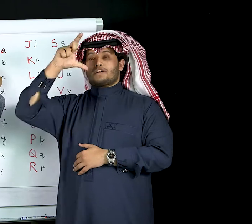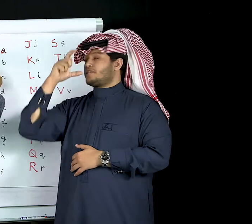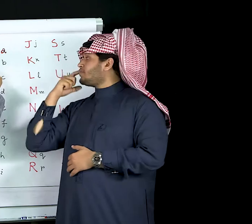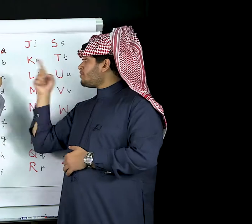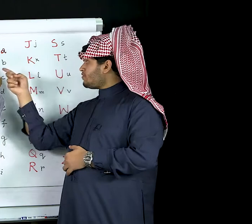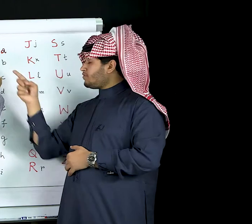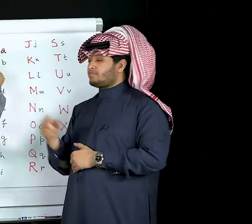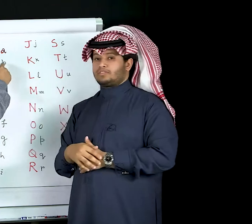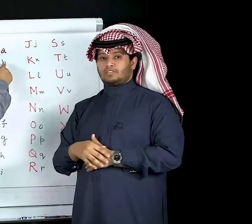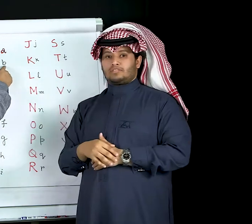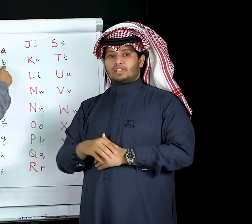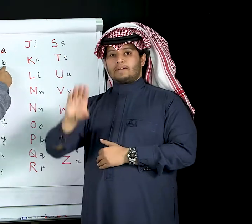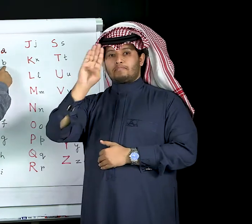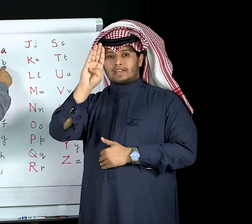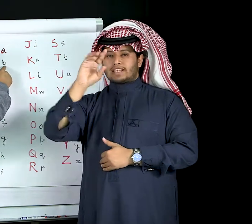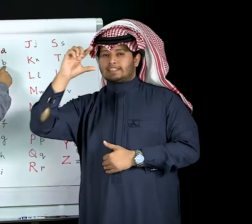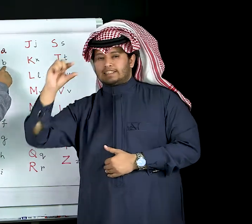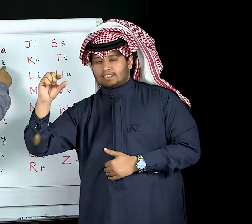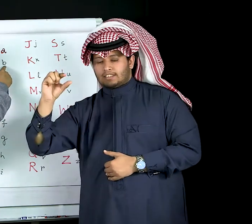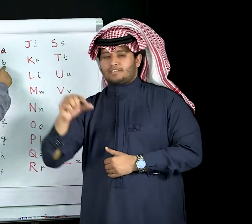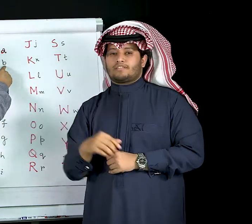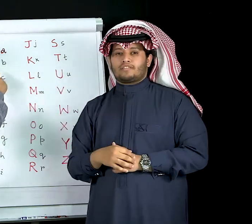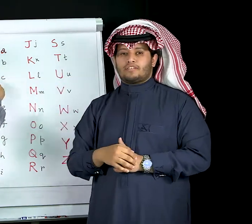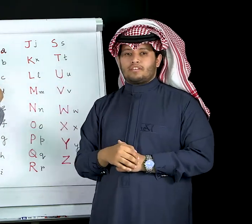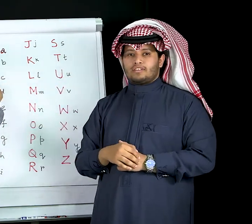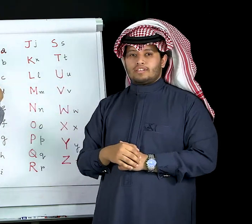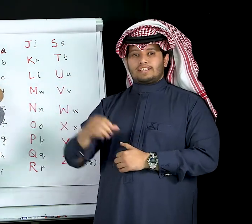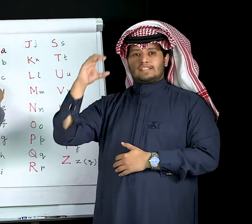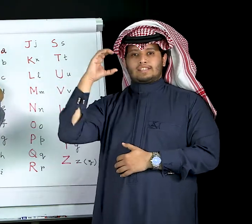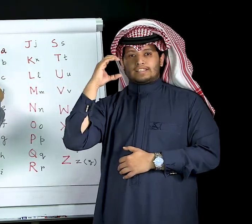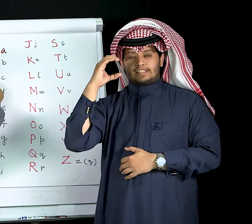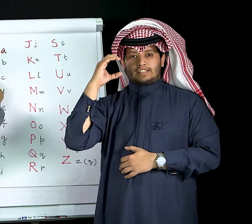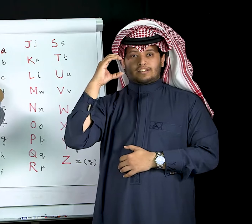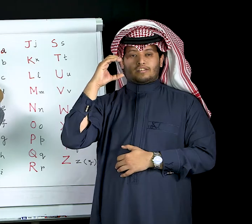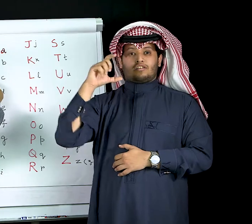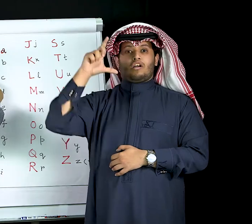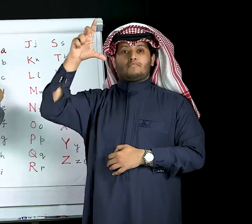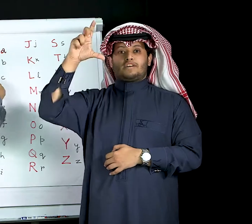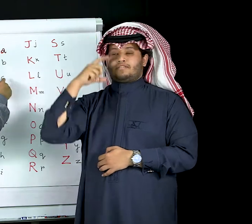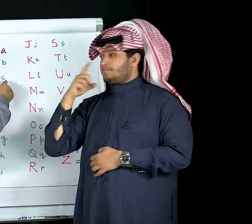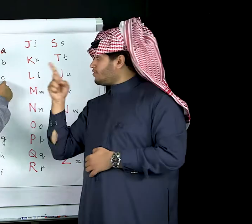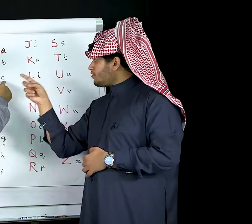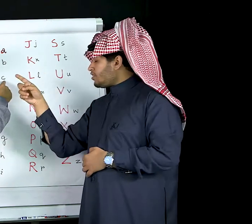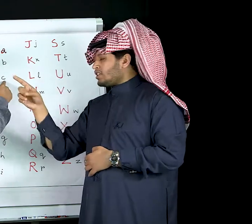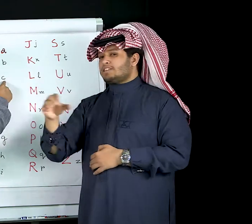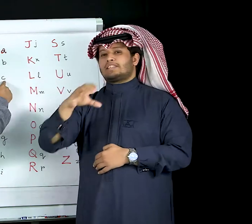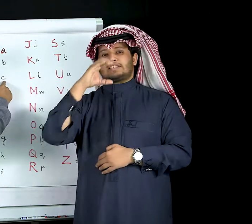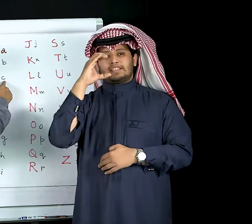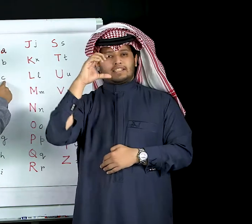capital, B small, C capital,